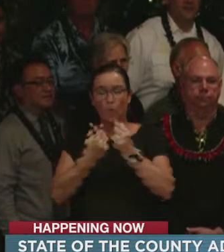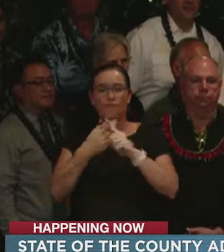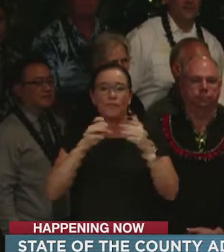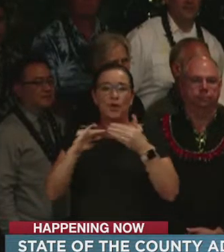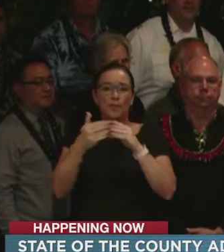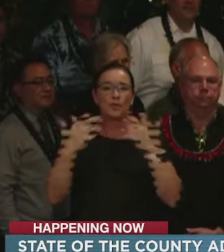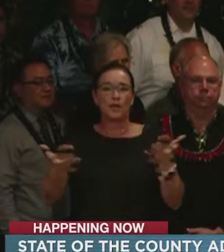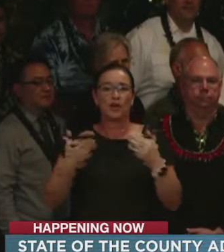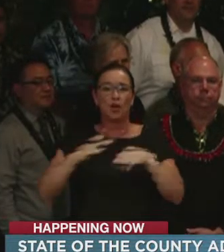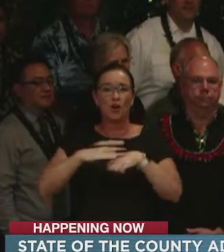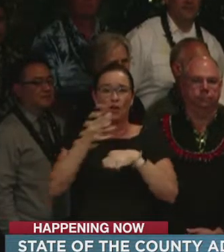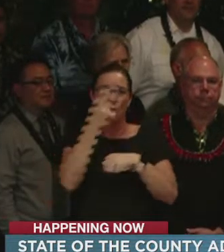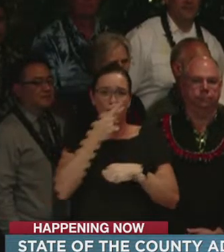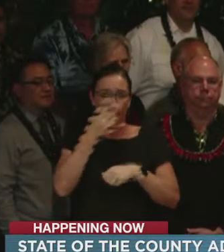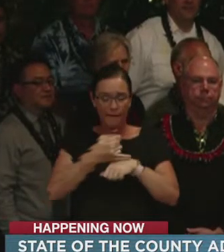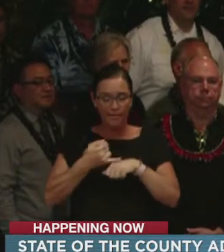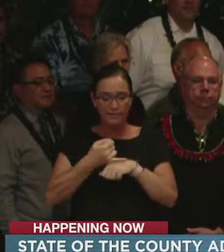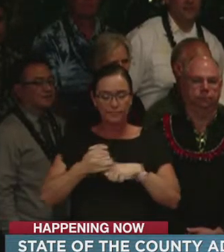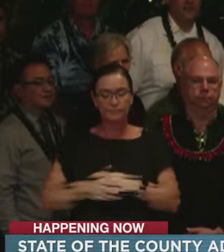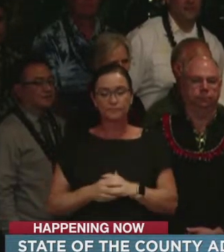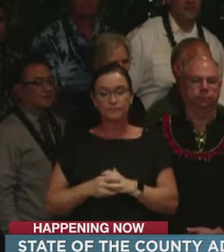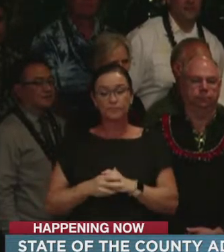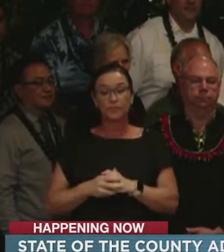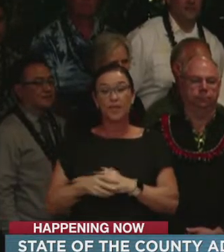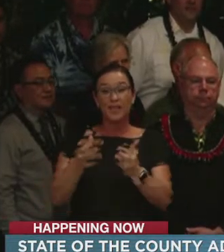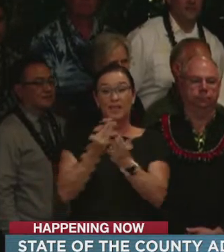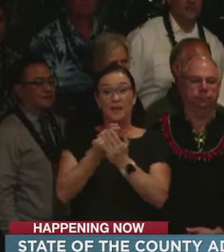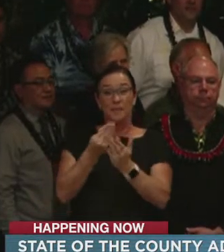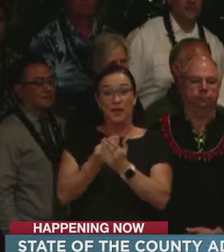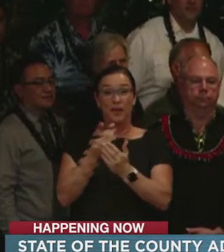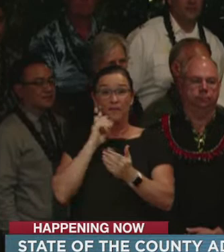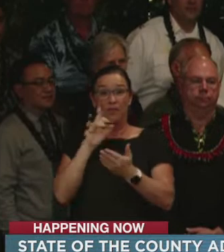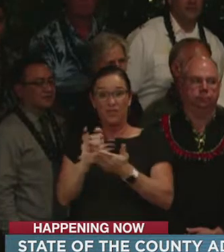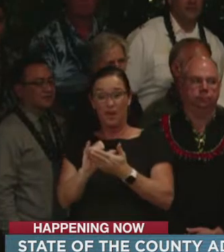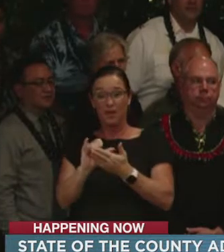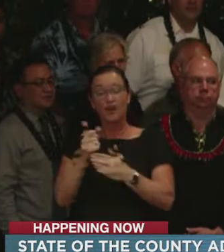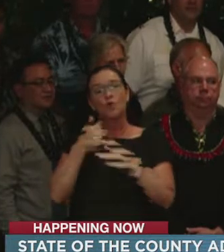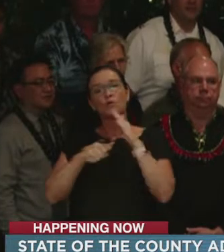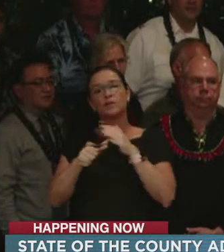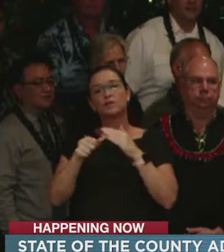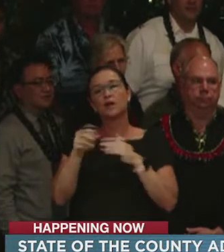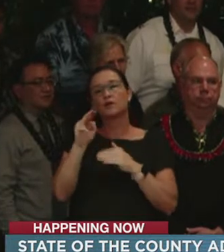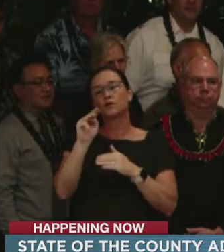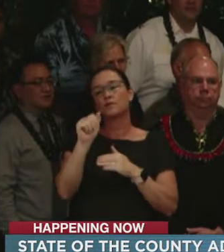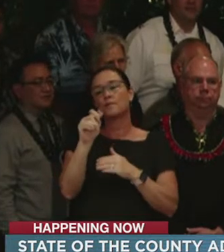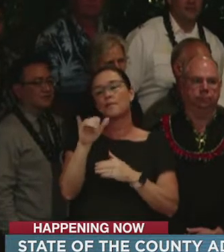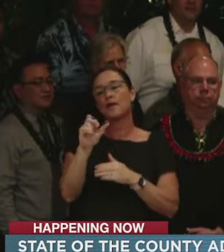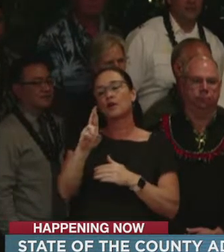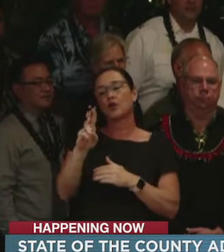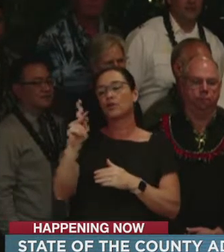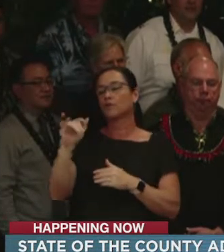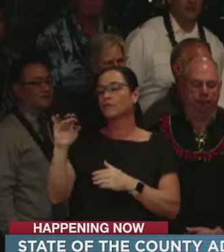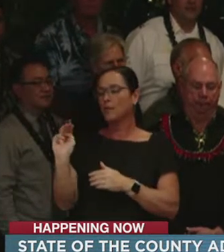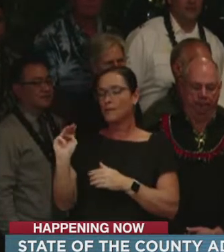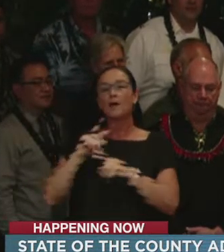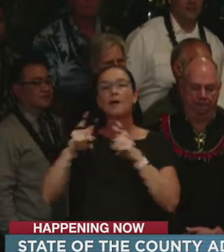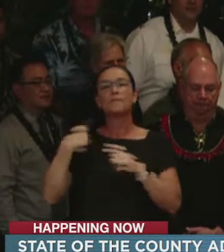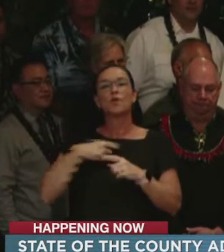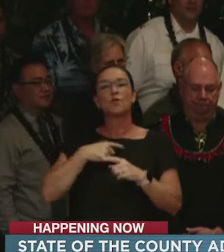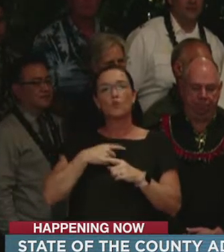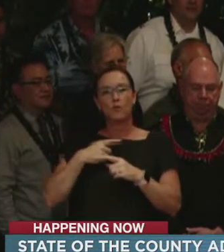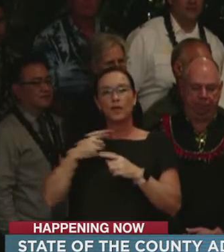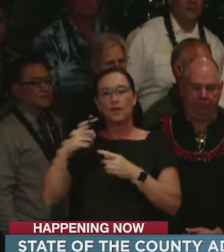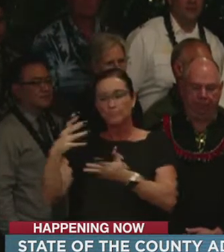Island. The funds for this endeavor were secured under Mayor Kim's administration, but were followed through by